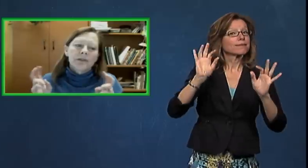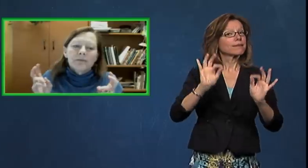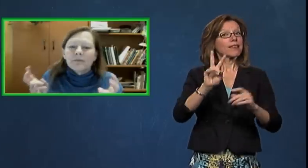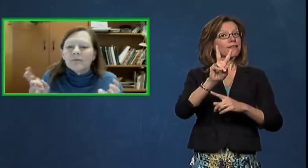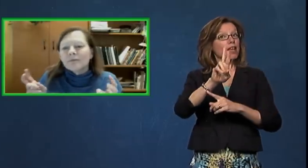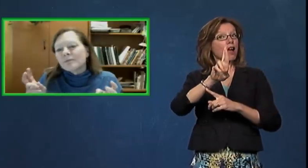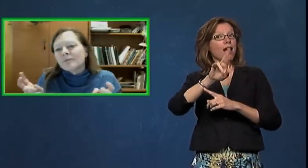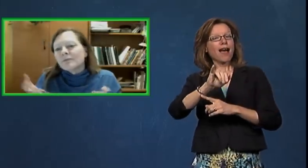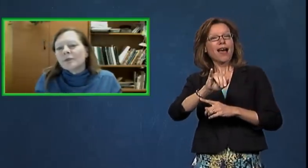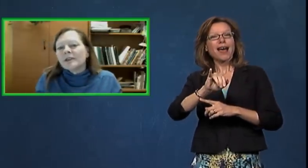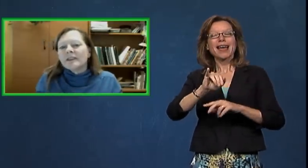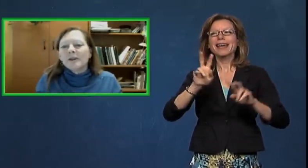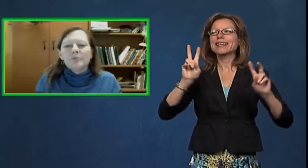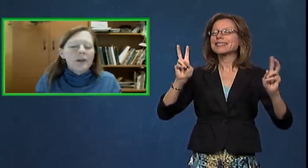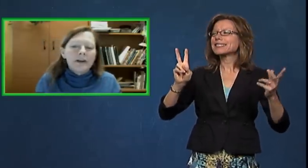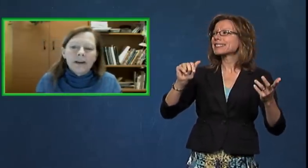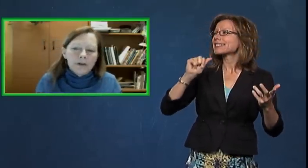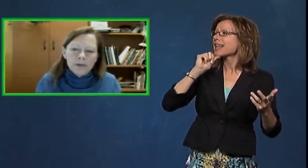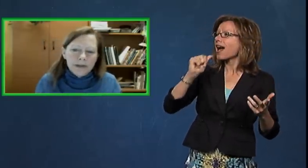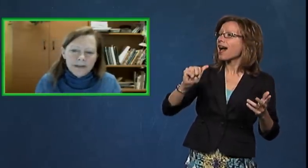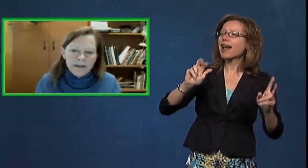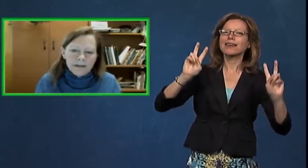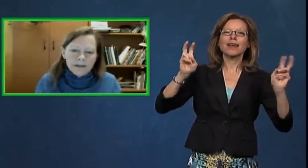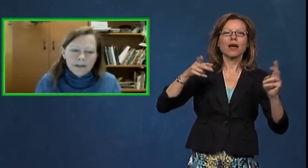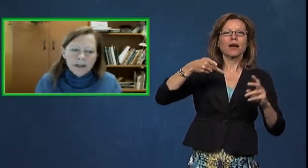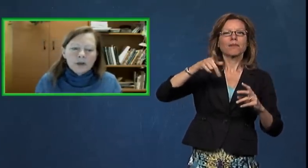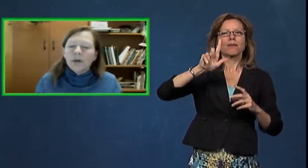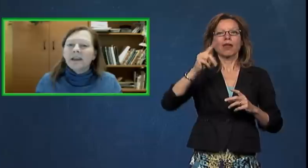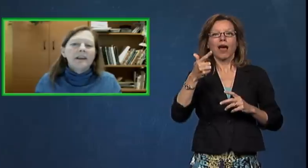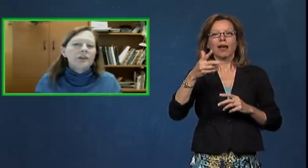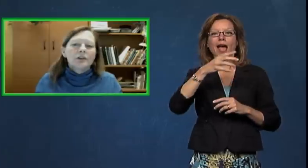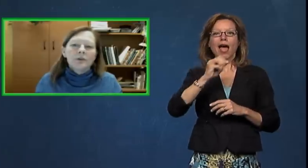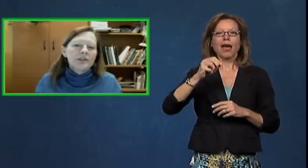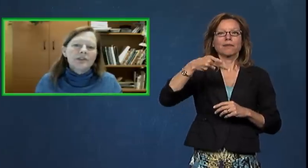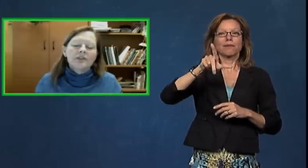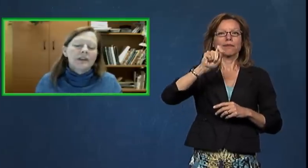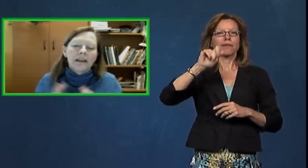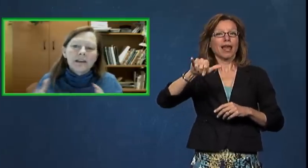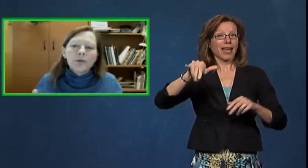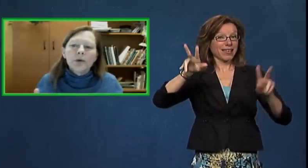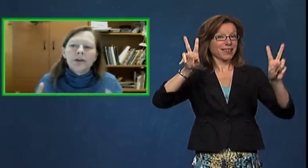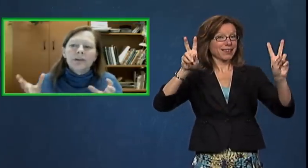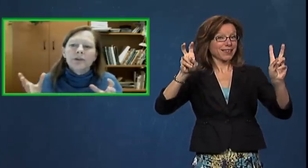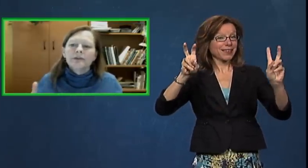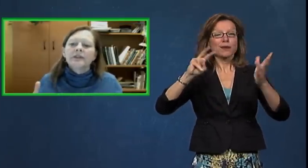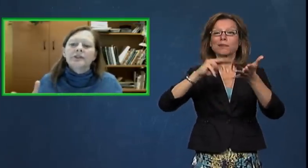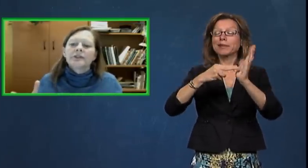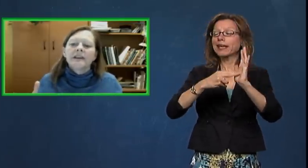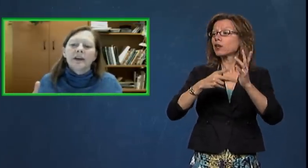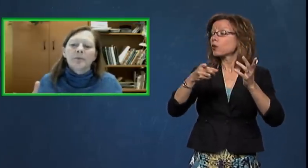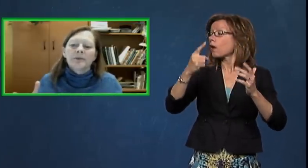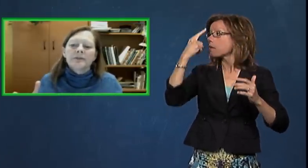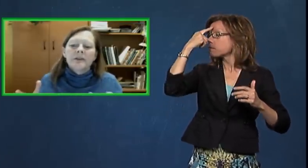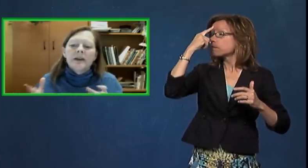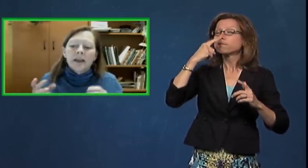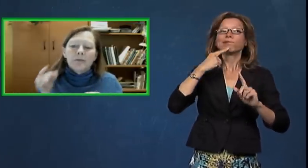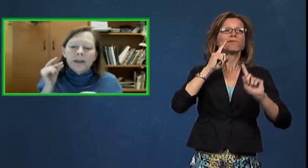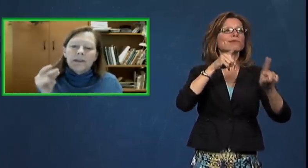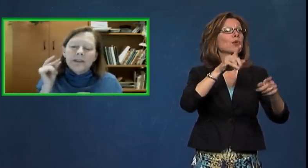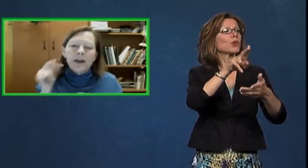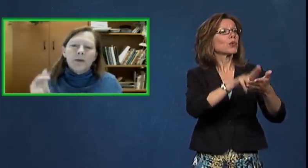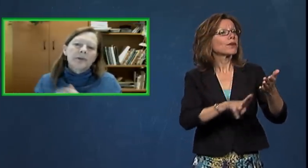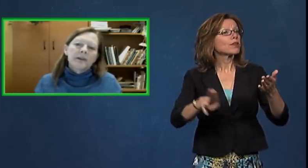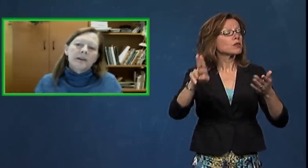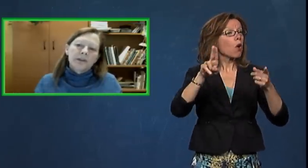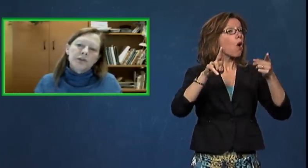what we say plug and play yet. We can't go just anywhere on a university campus and make